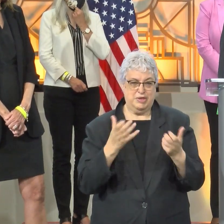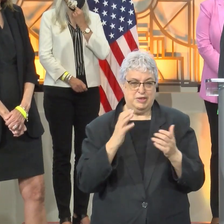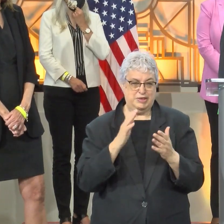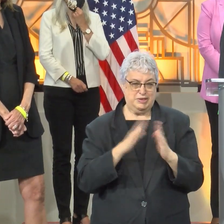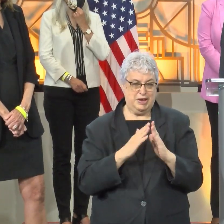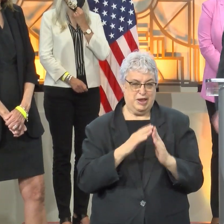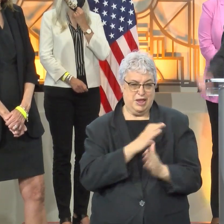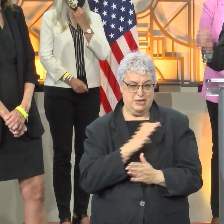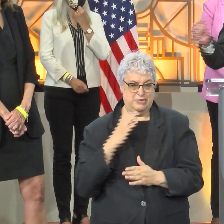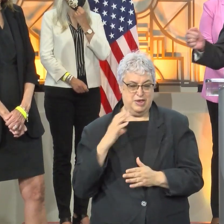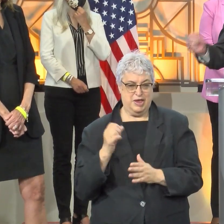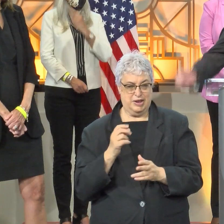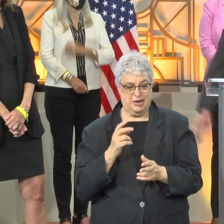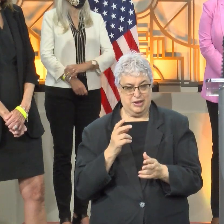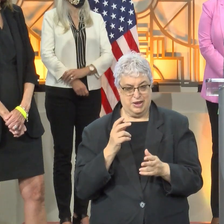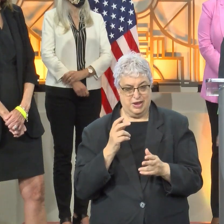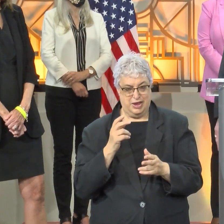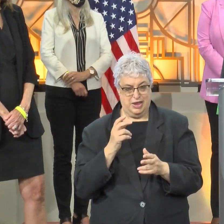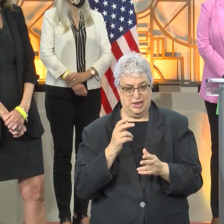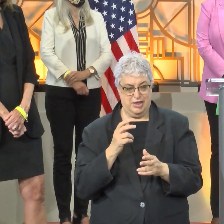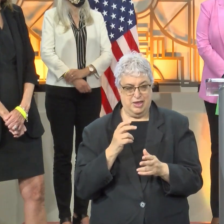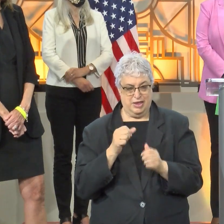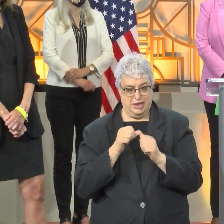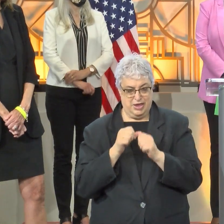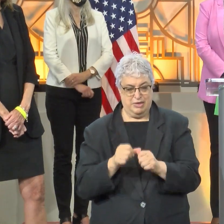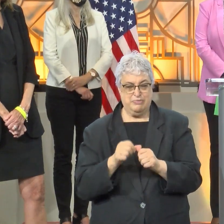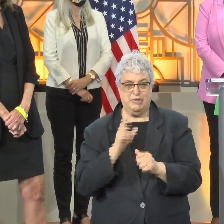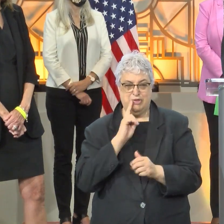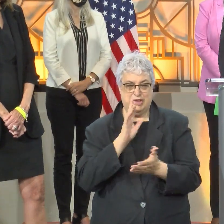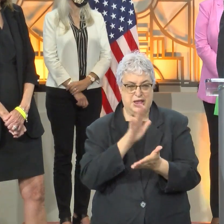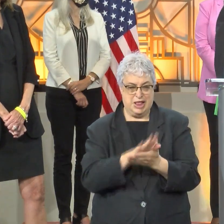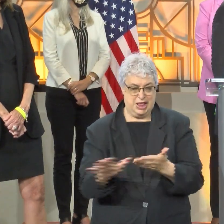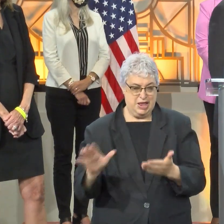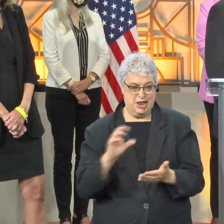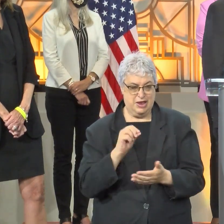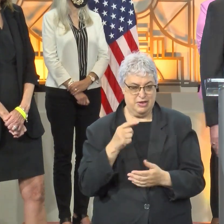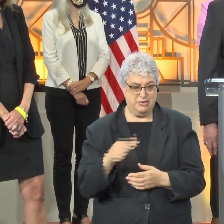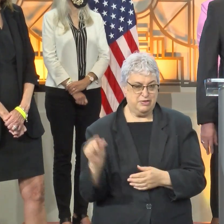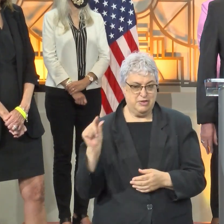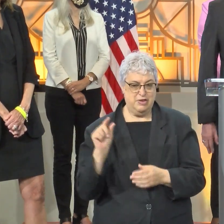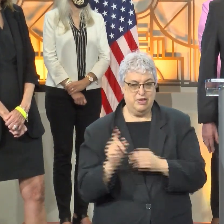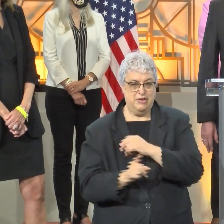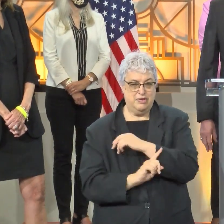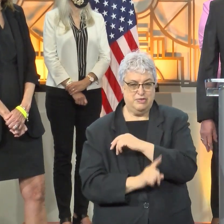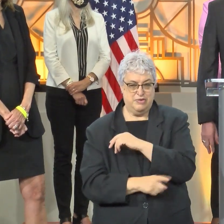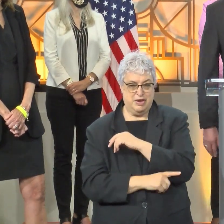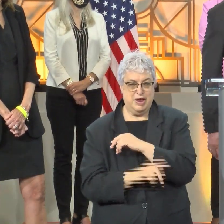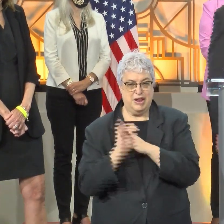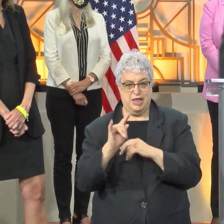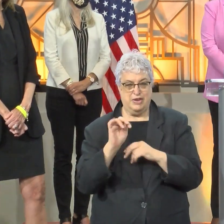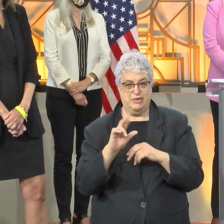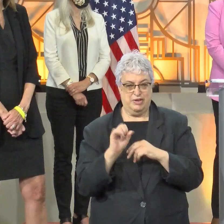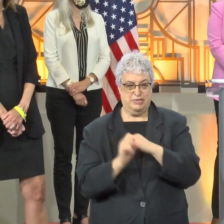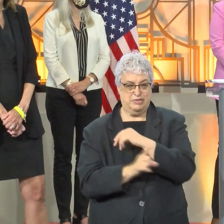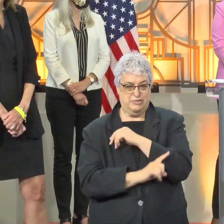council, and let's keep Houston clean, and litter is